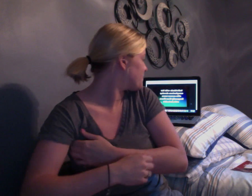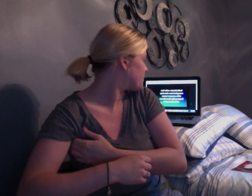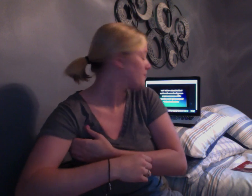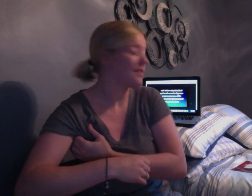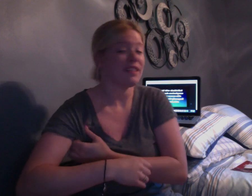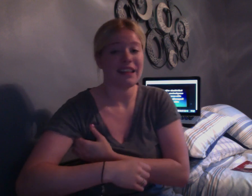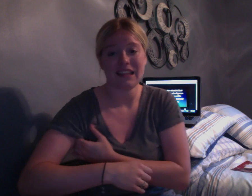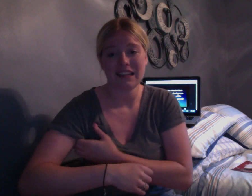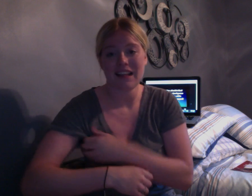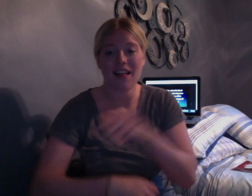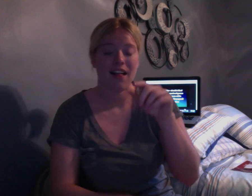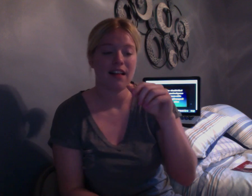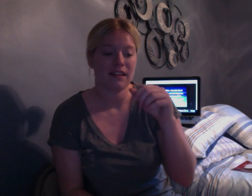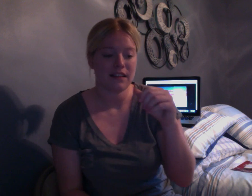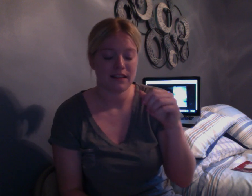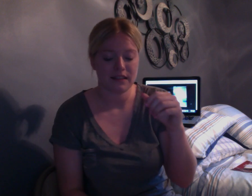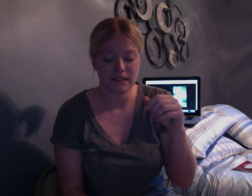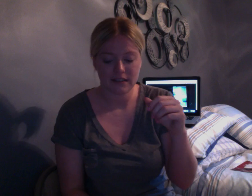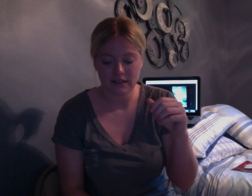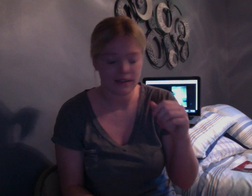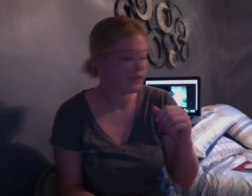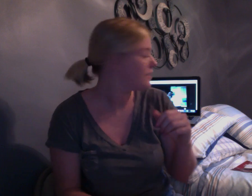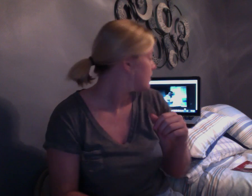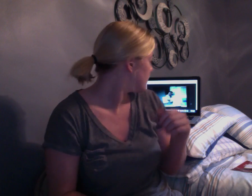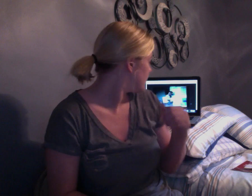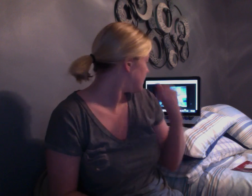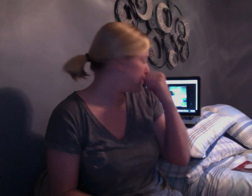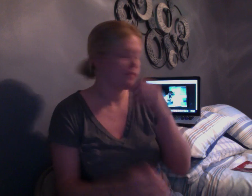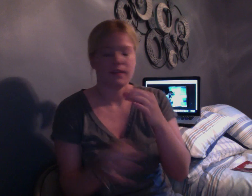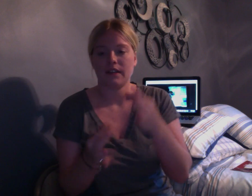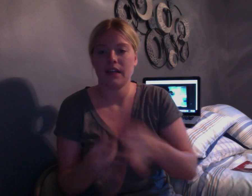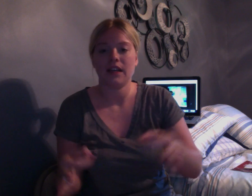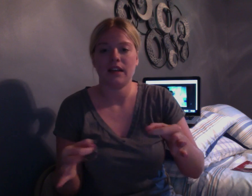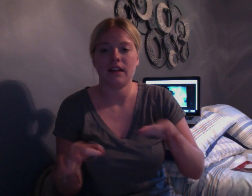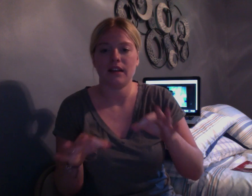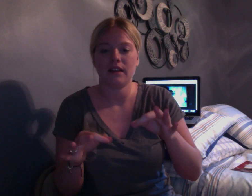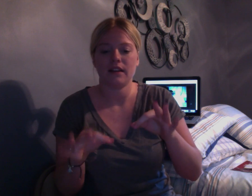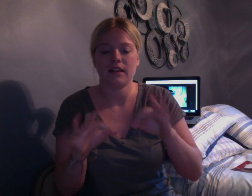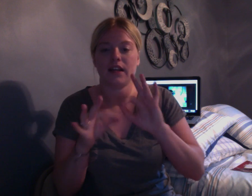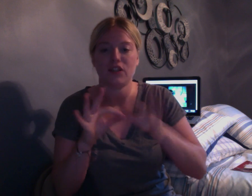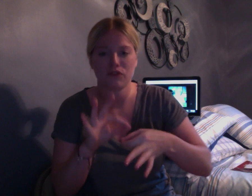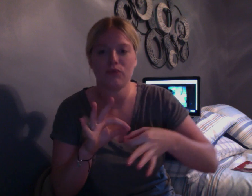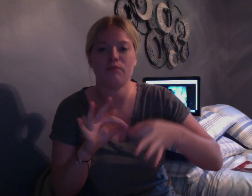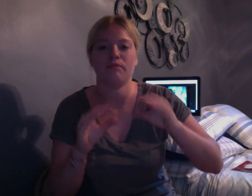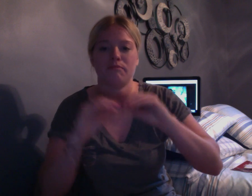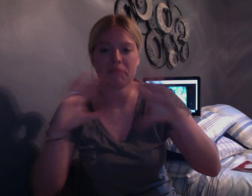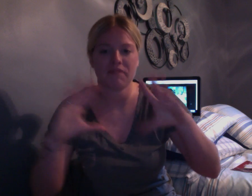more frequently than those with dark skin. Cancer, you are likely to develop another in the years ahead. To minimize your